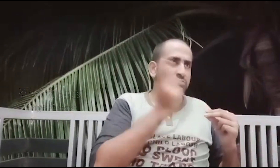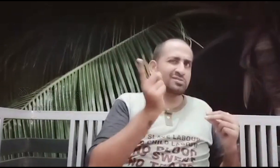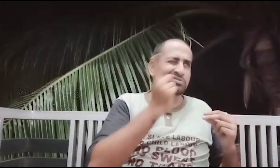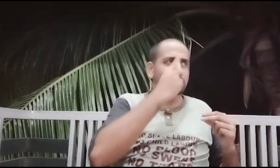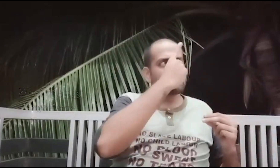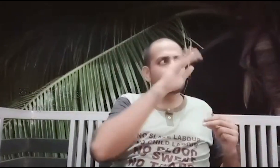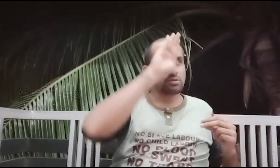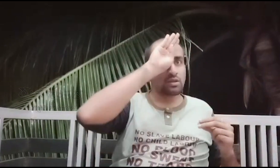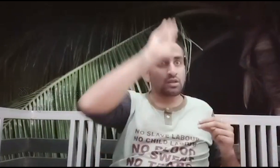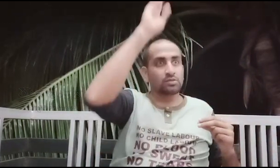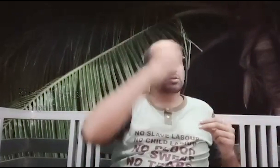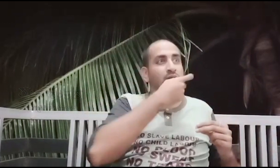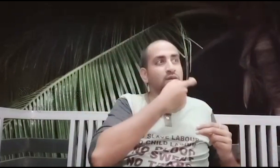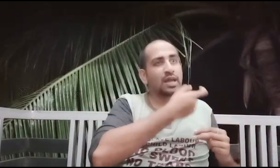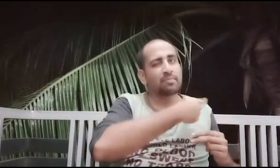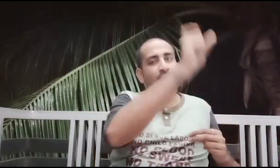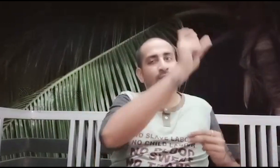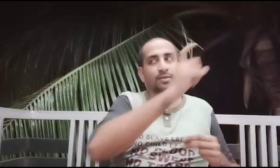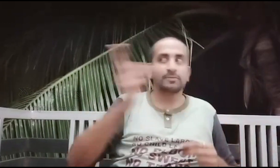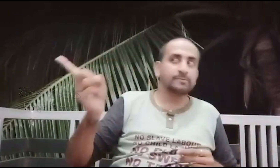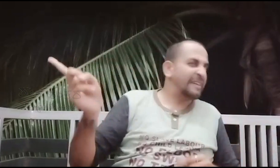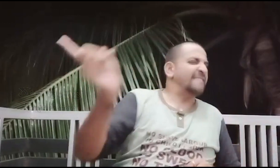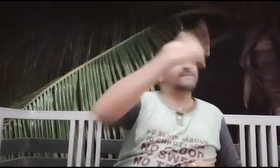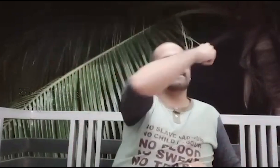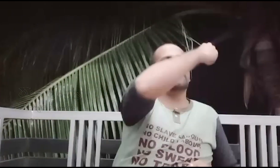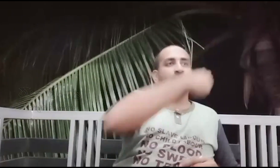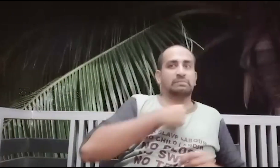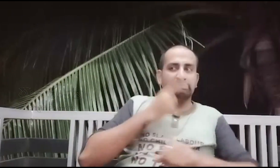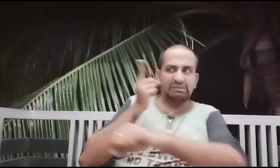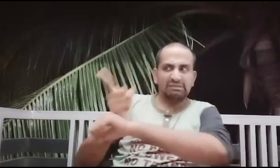in that house. Come on, let's go. We're gonna take it straight to the judge.